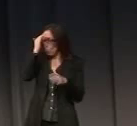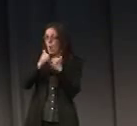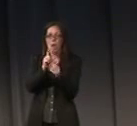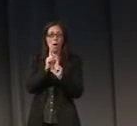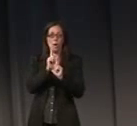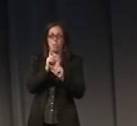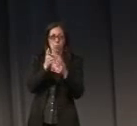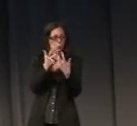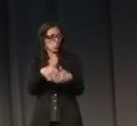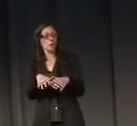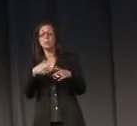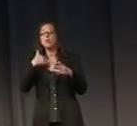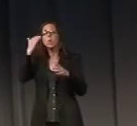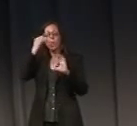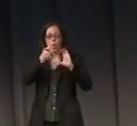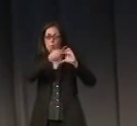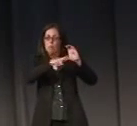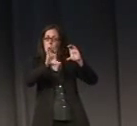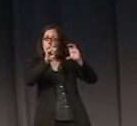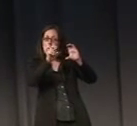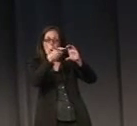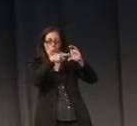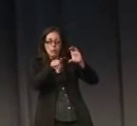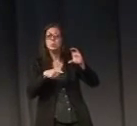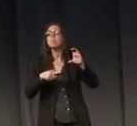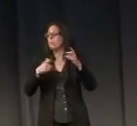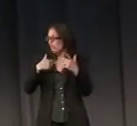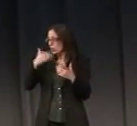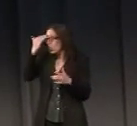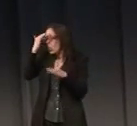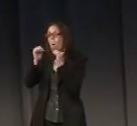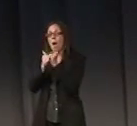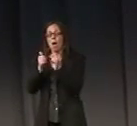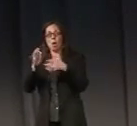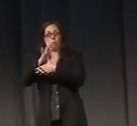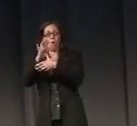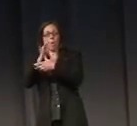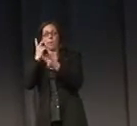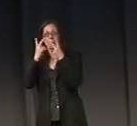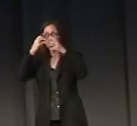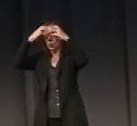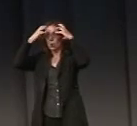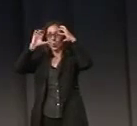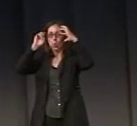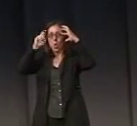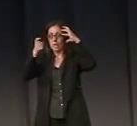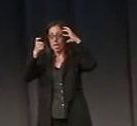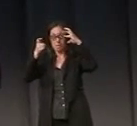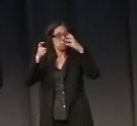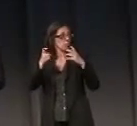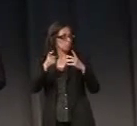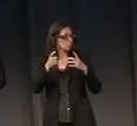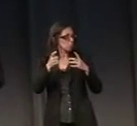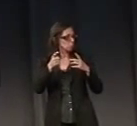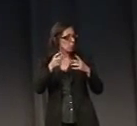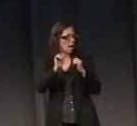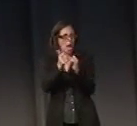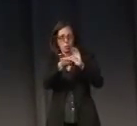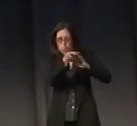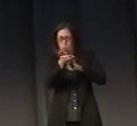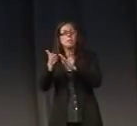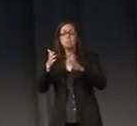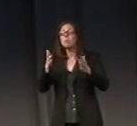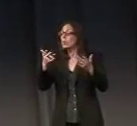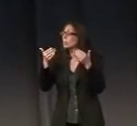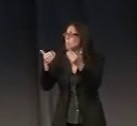how primary visual cortex works, so go and make a machine that does it. The graduate students went away, and then they came back summer later and